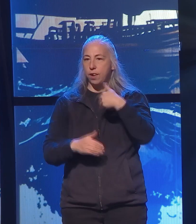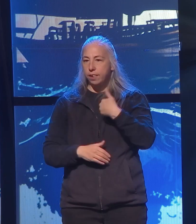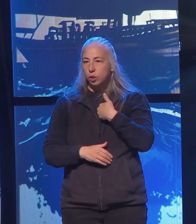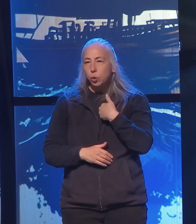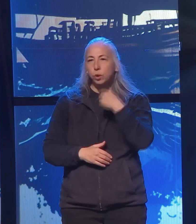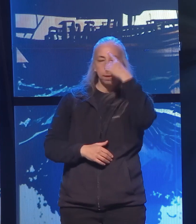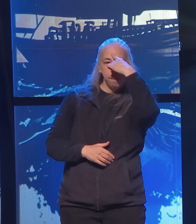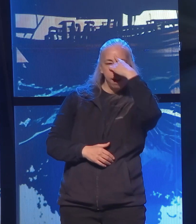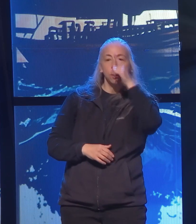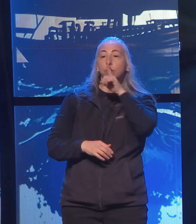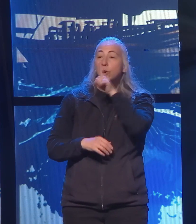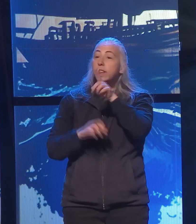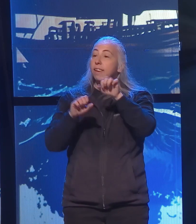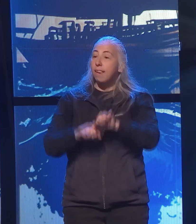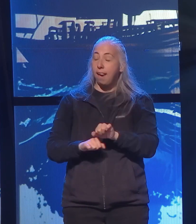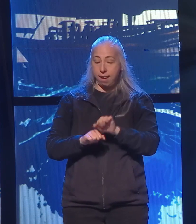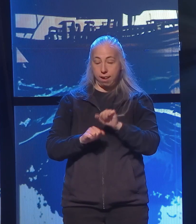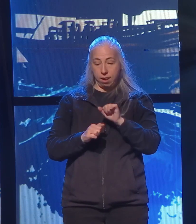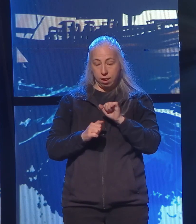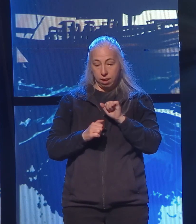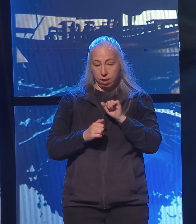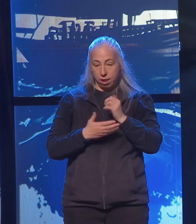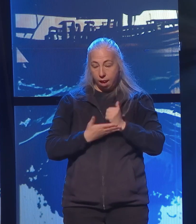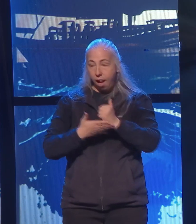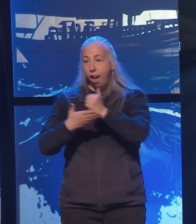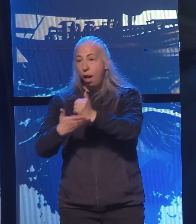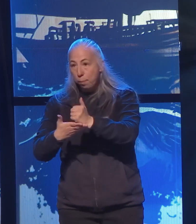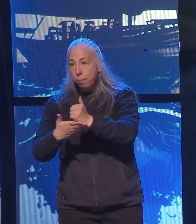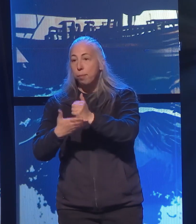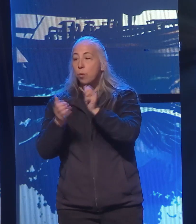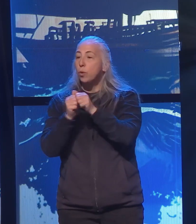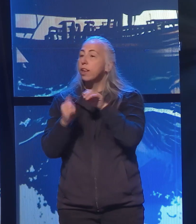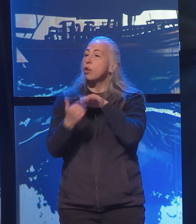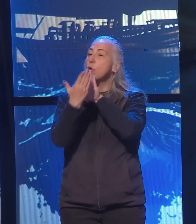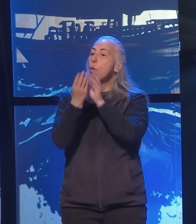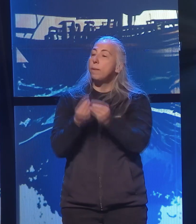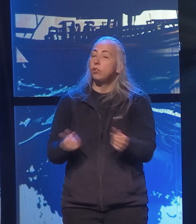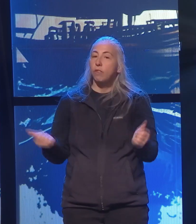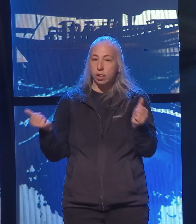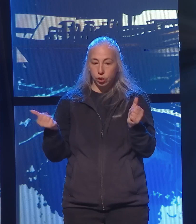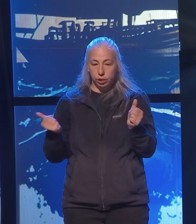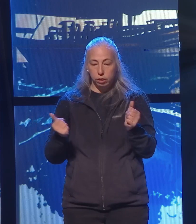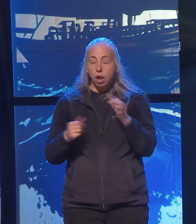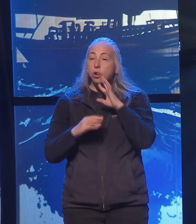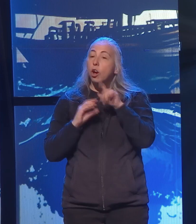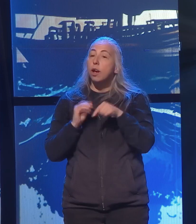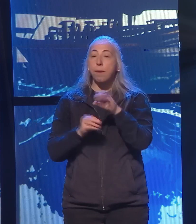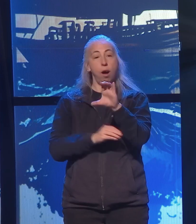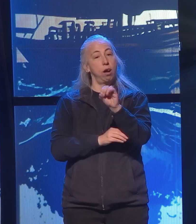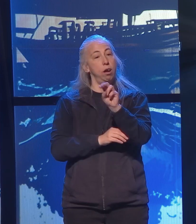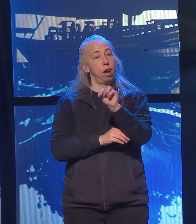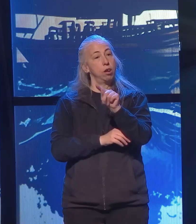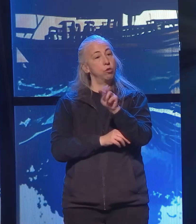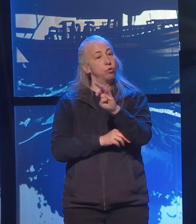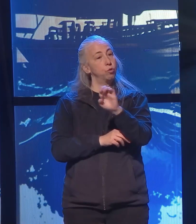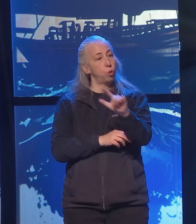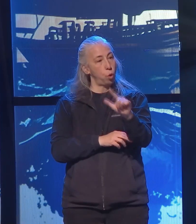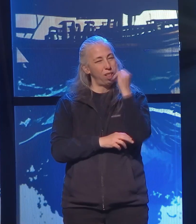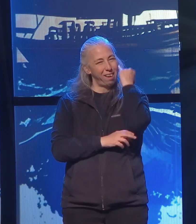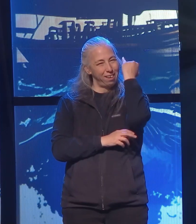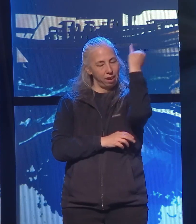do help us move towards helpful coping strategies. And so when we're talking about this idea of control, it brings up three concepts,